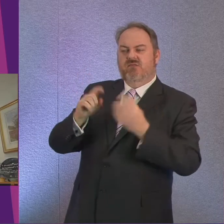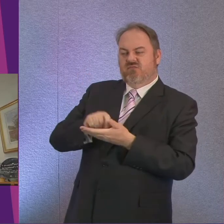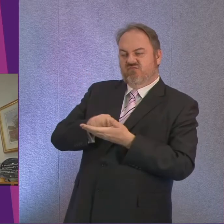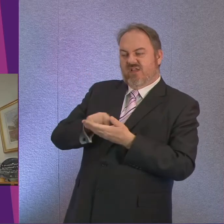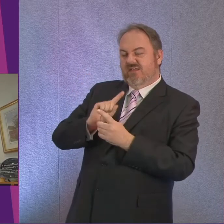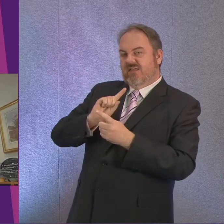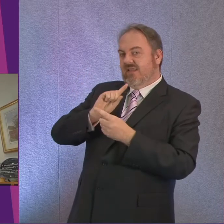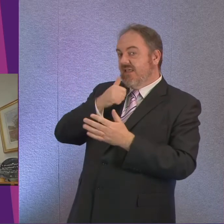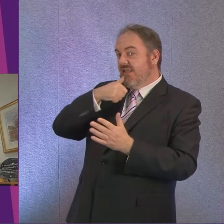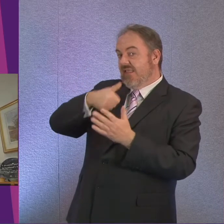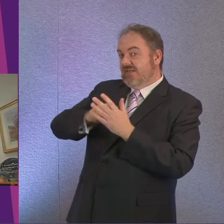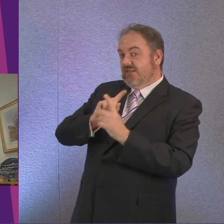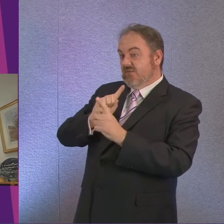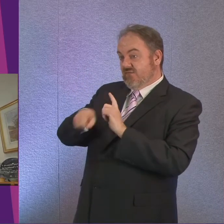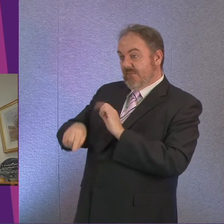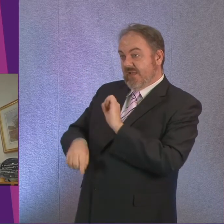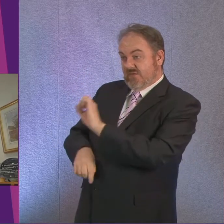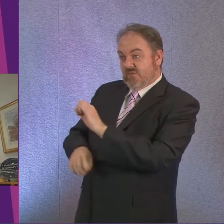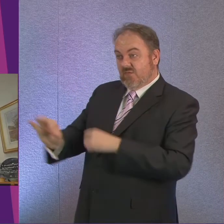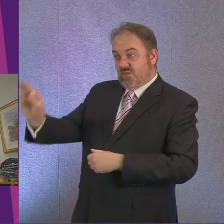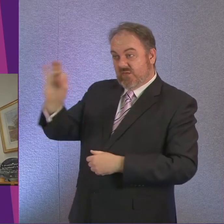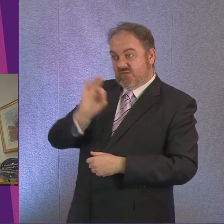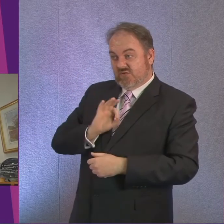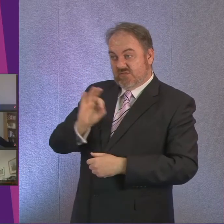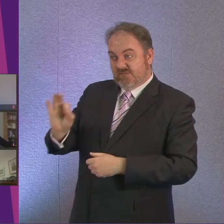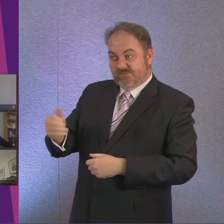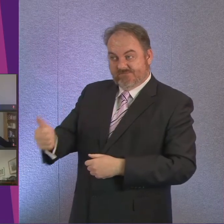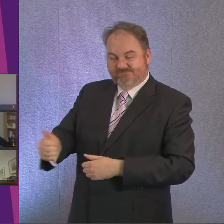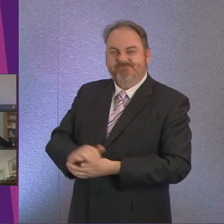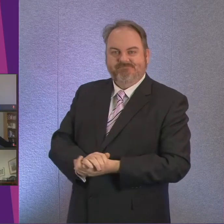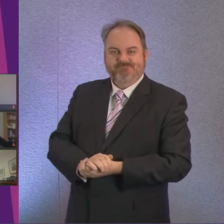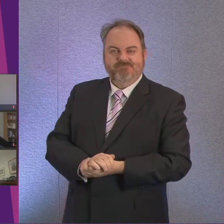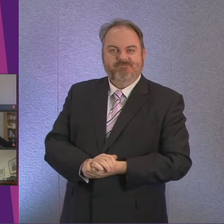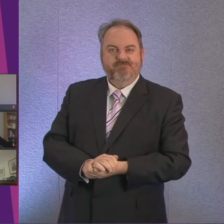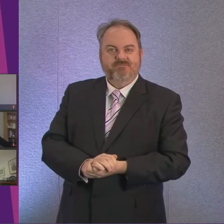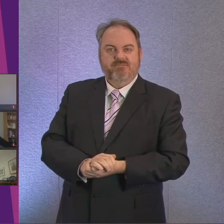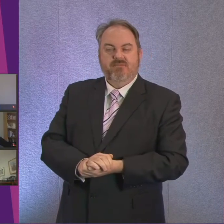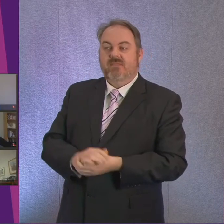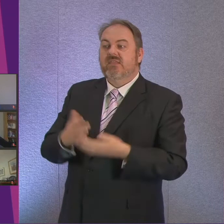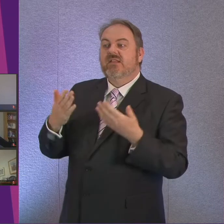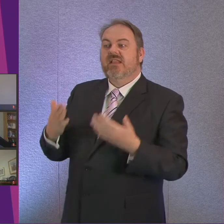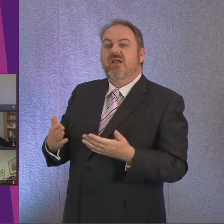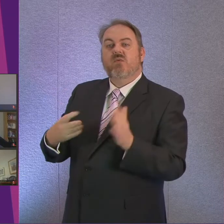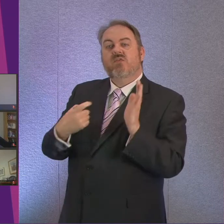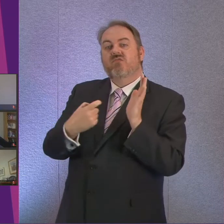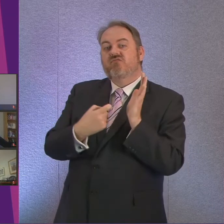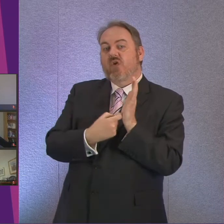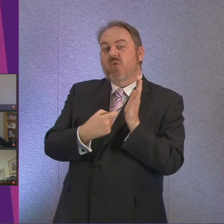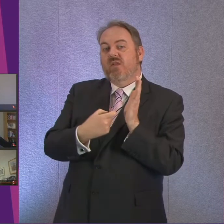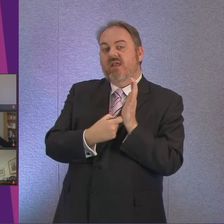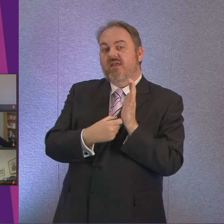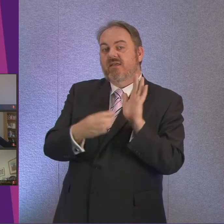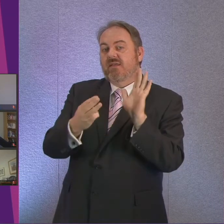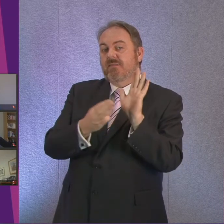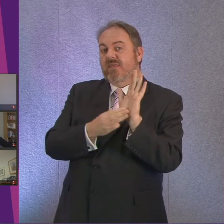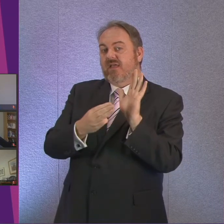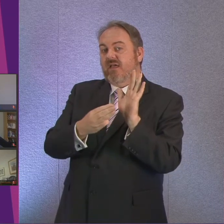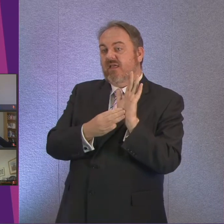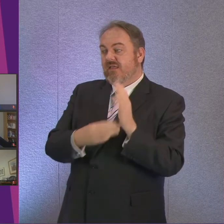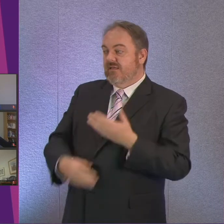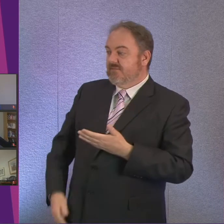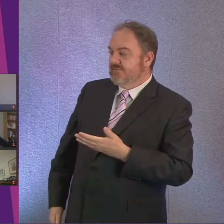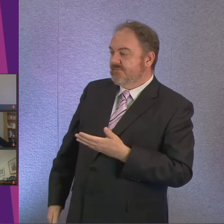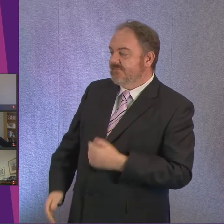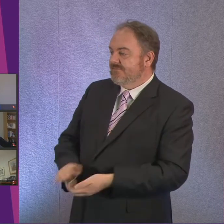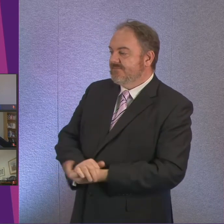to be the case after this question time. Thank you very much. I call Rona Mackay to be followed by Jamie Halker-Johnson. Rona